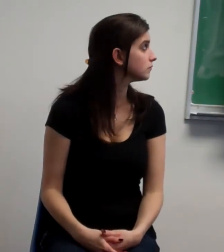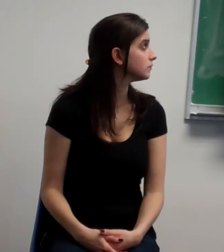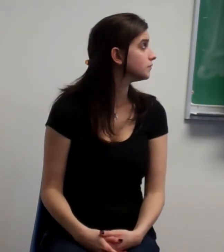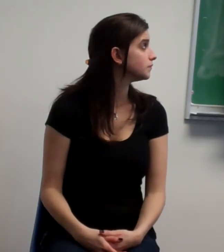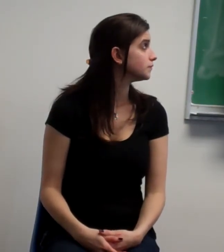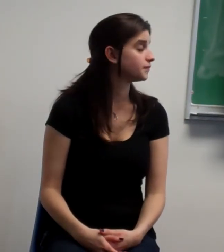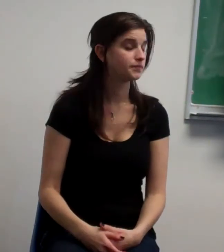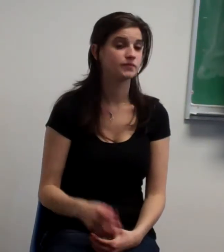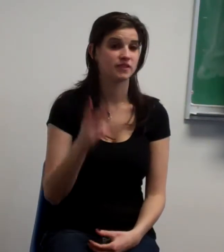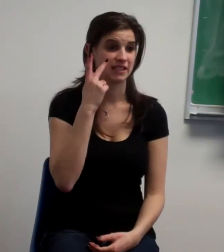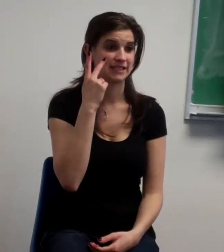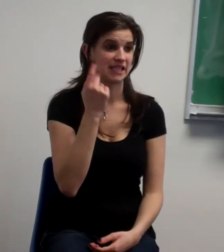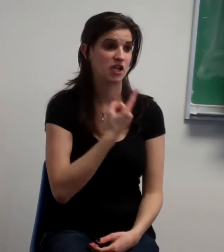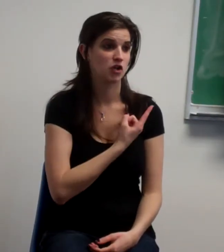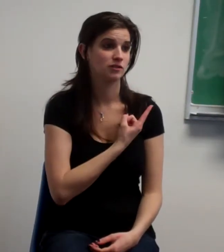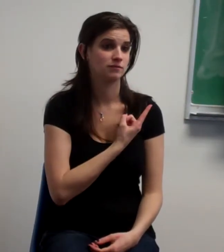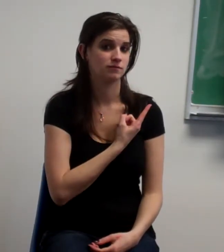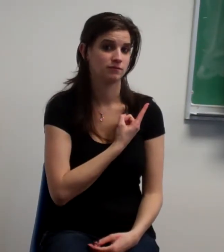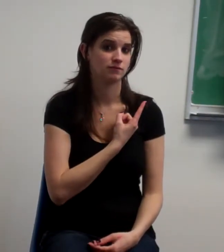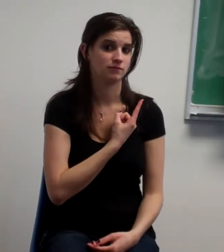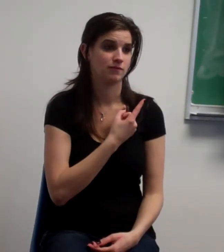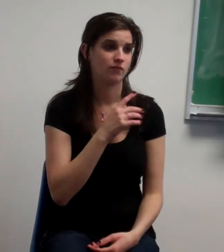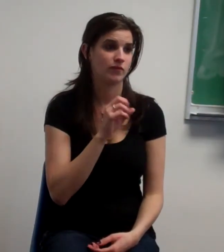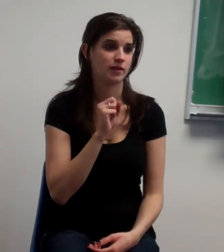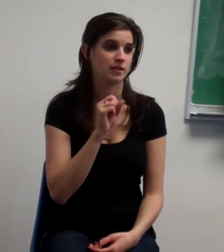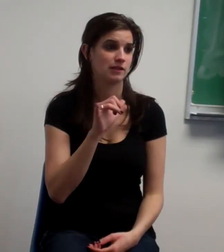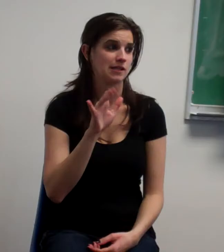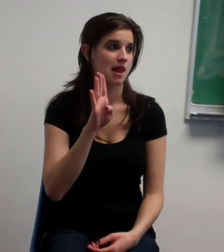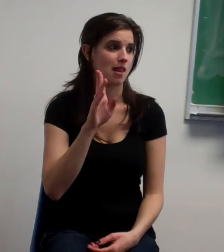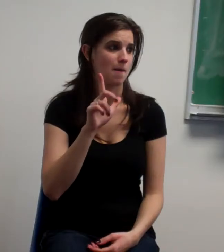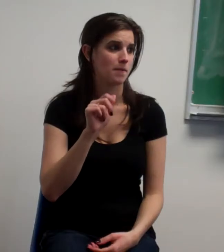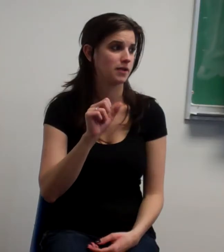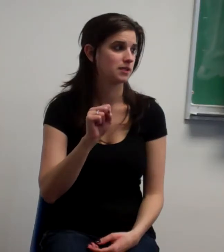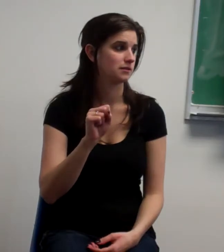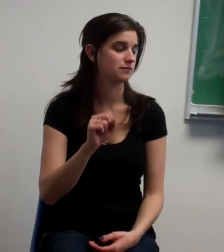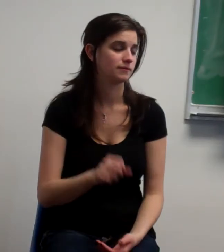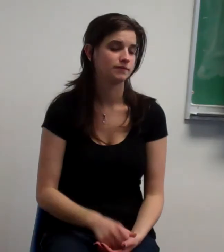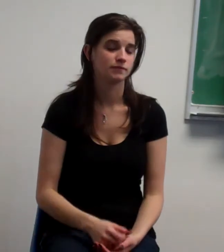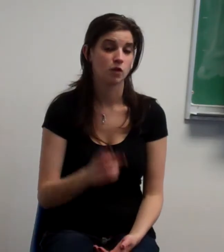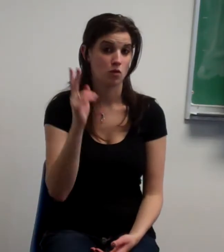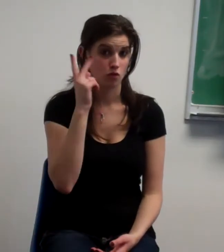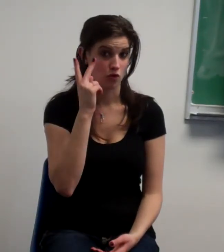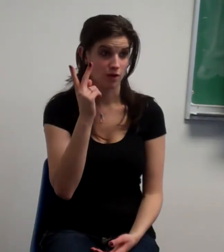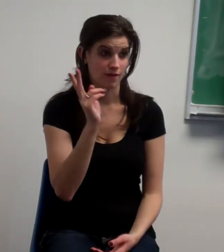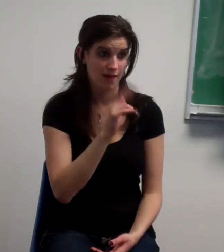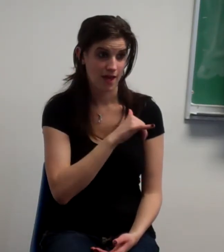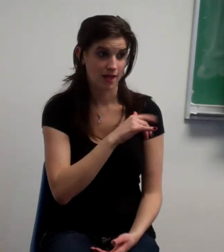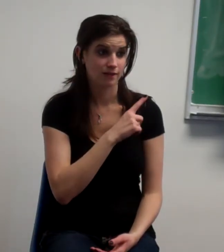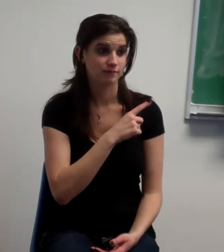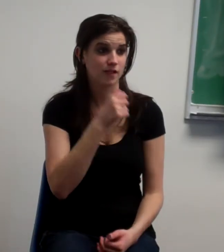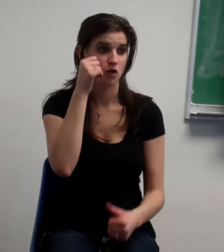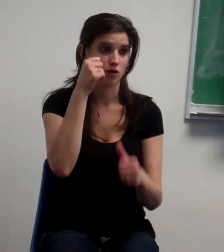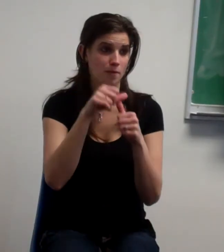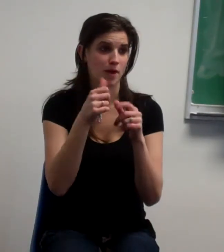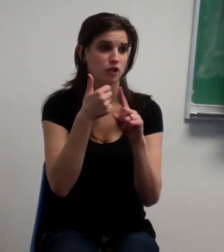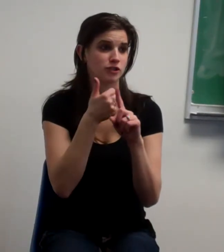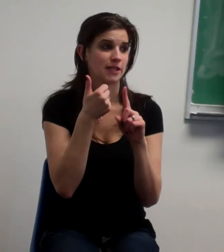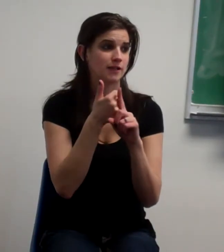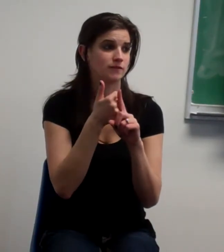this one where it says course syllabus right there. Okay? So you're going to have to look at that and remind yourself about it. And I would encourage you